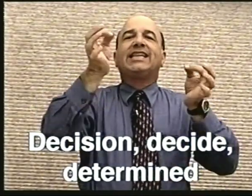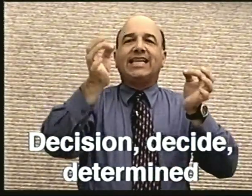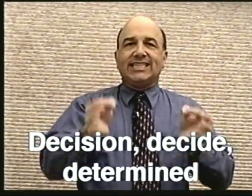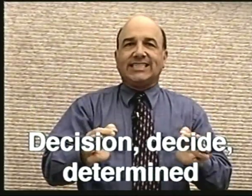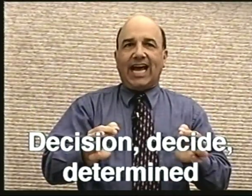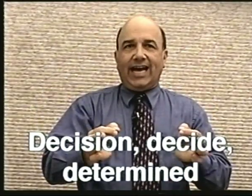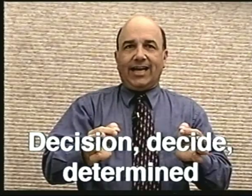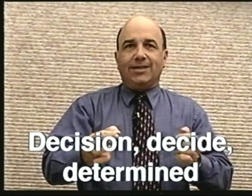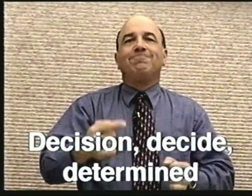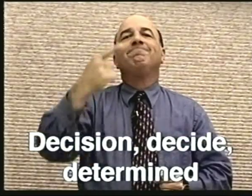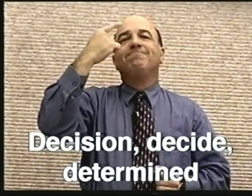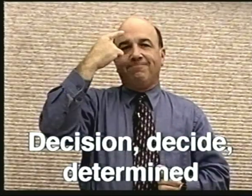design,